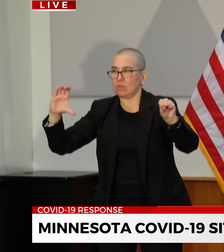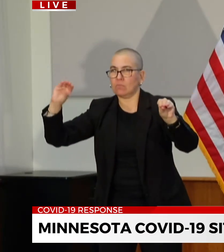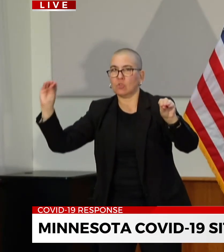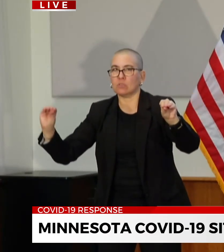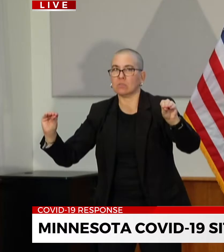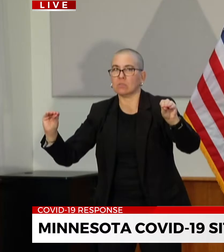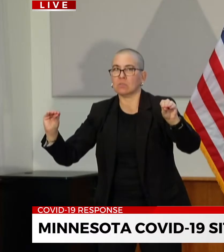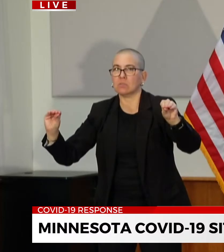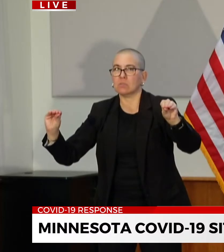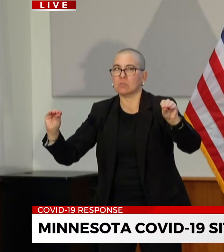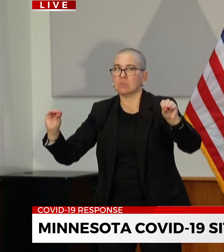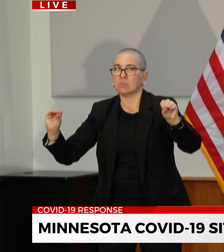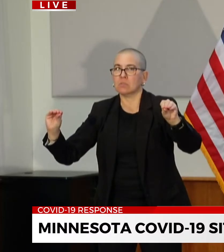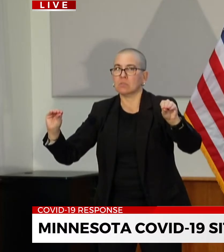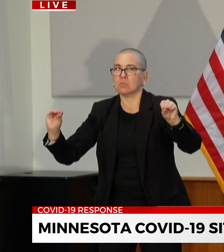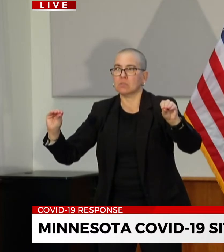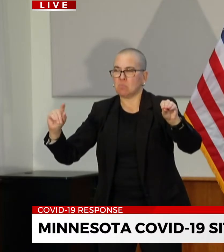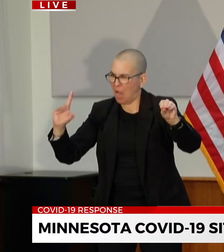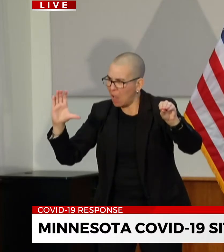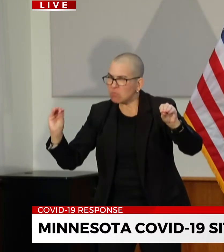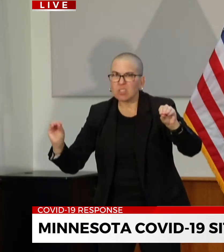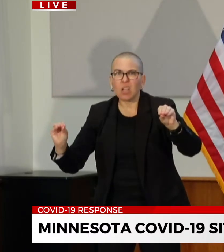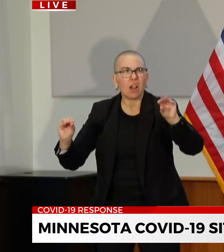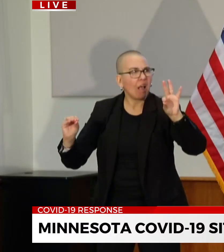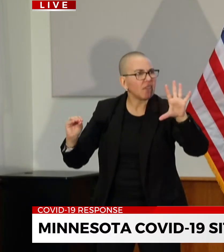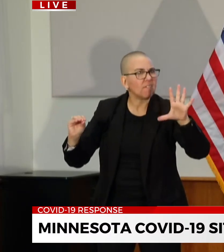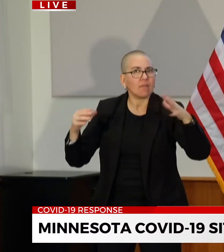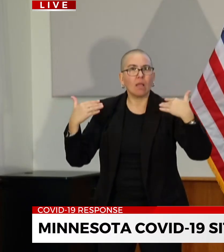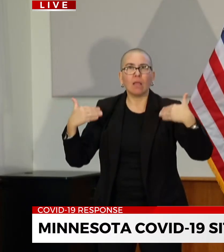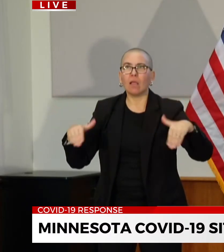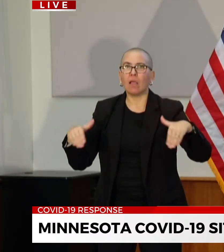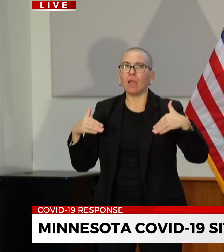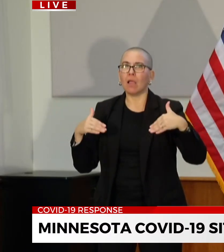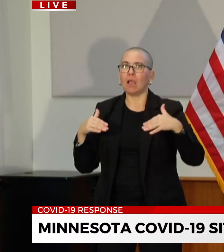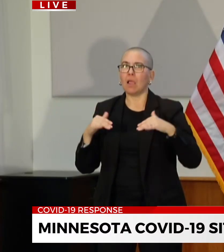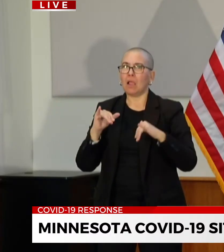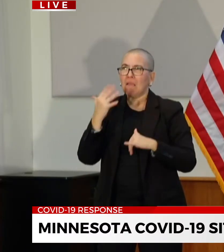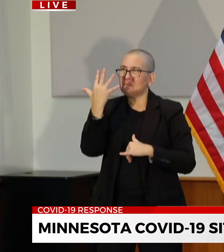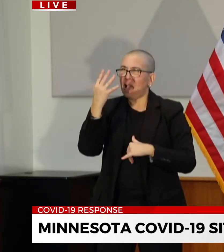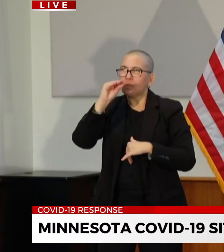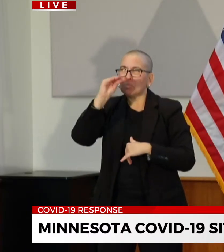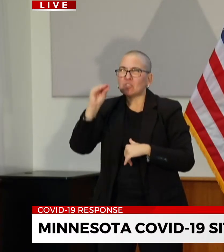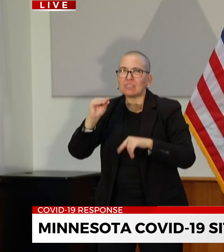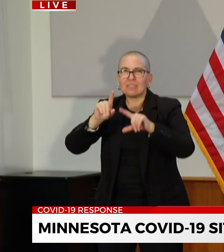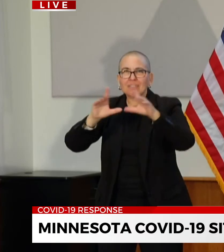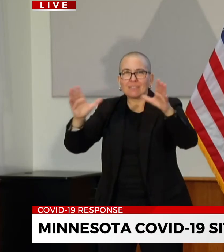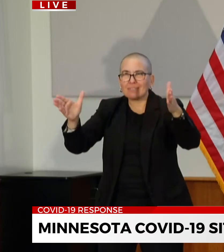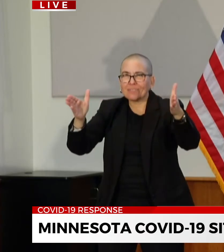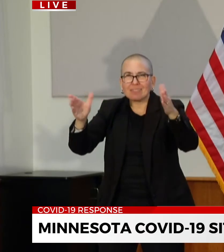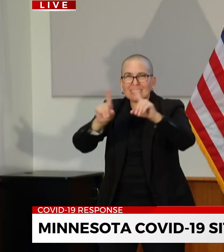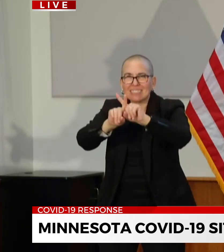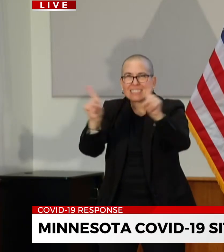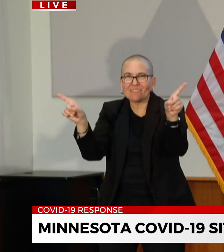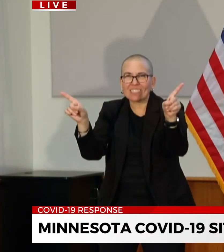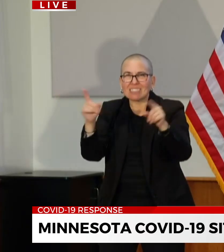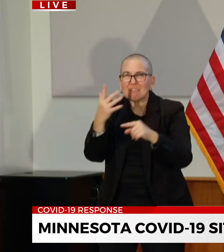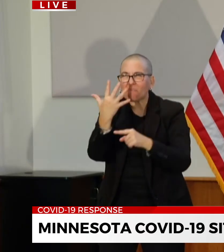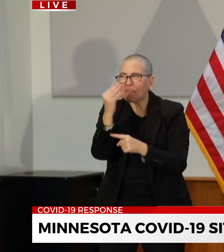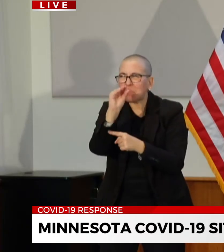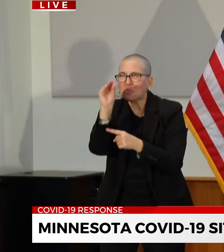effective in the efficacy. But if even those 5% that got it, no one required